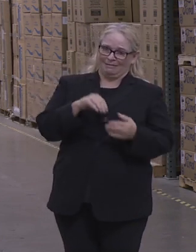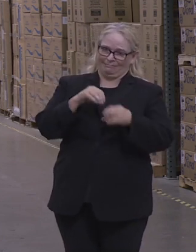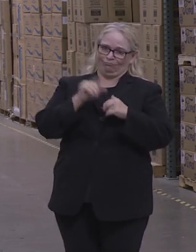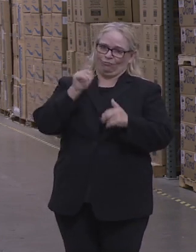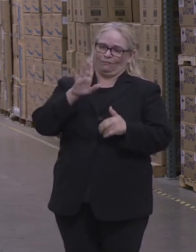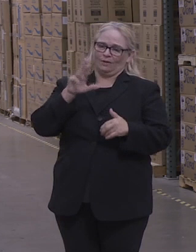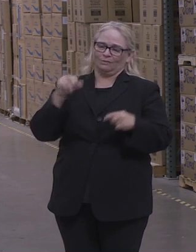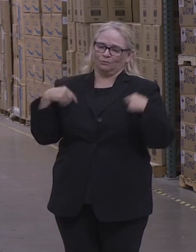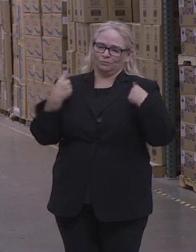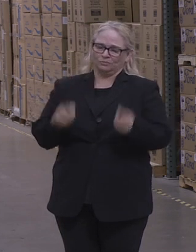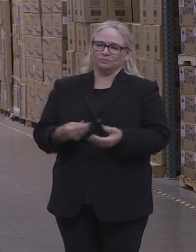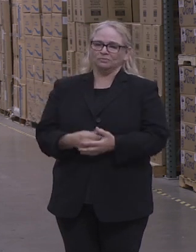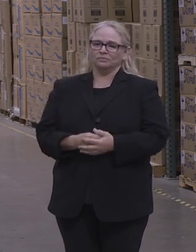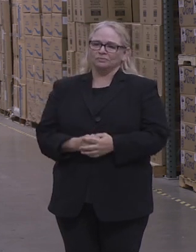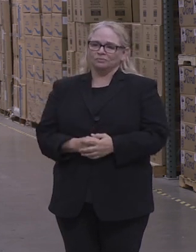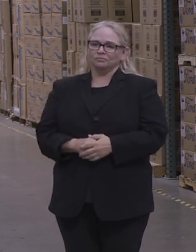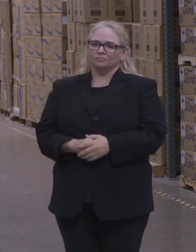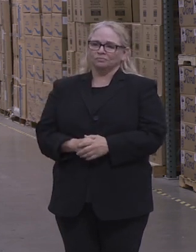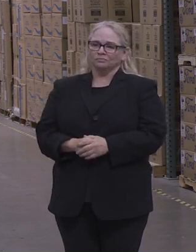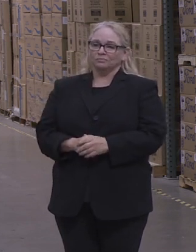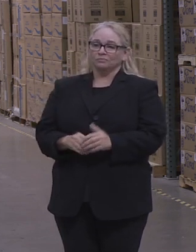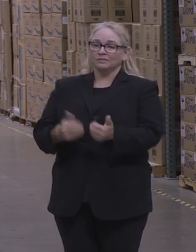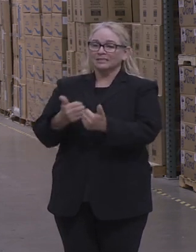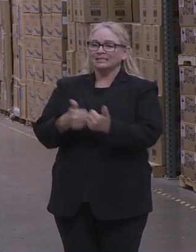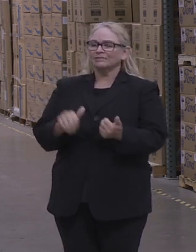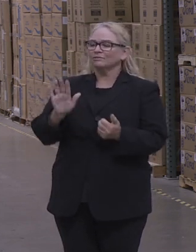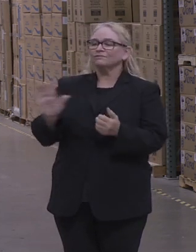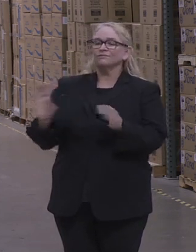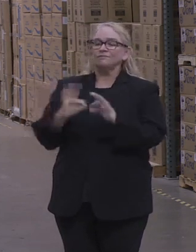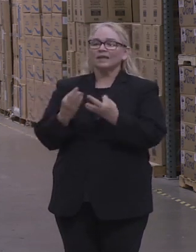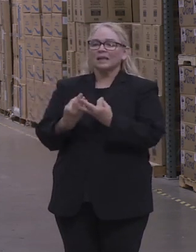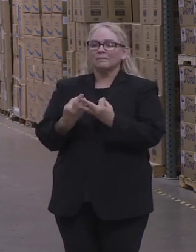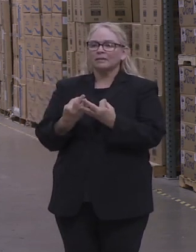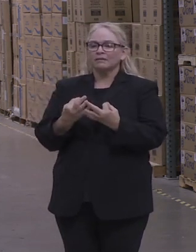every member of their family, our hearts go out to